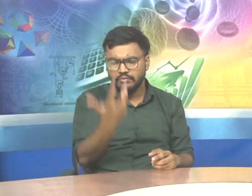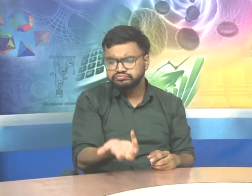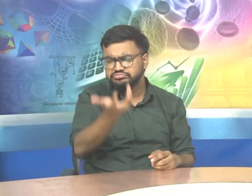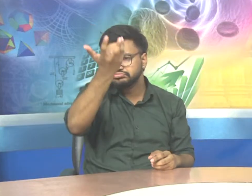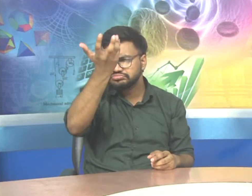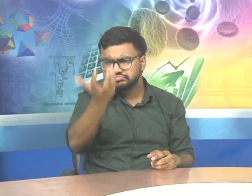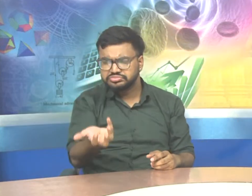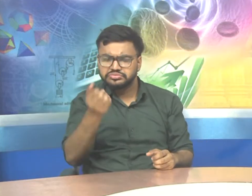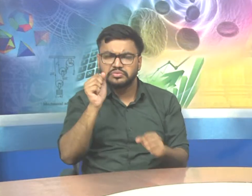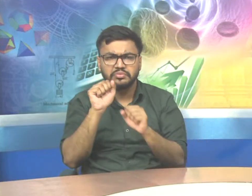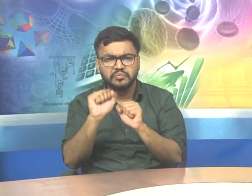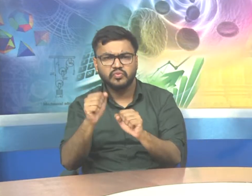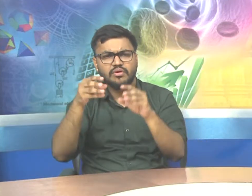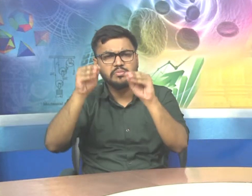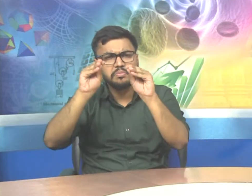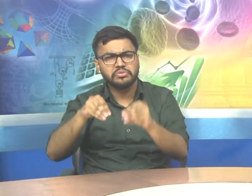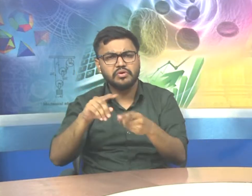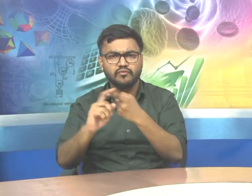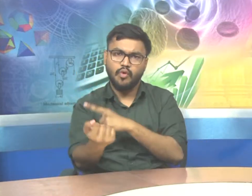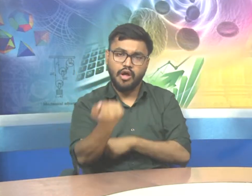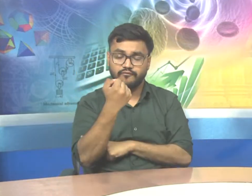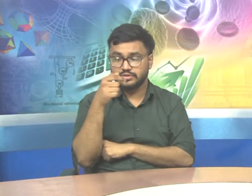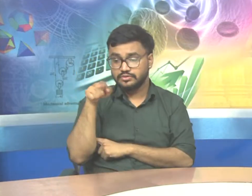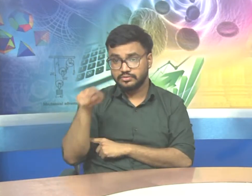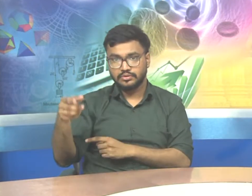highest, middle and lowest.